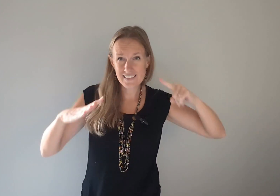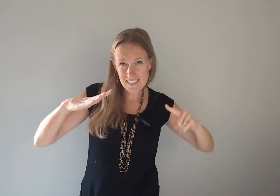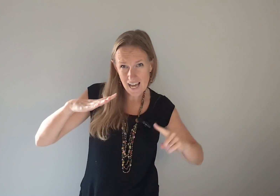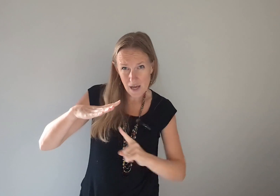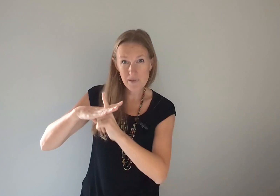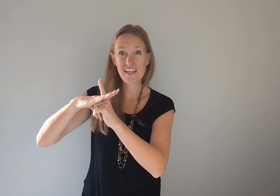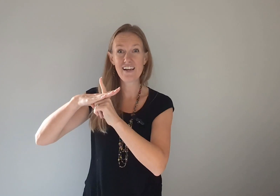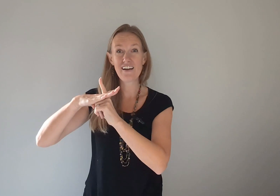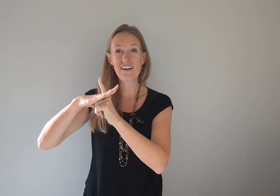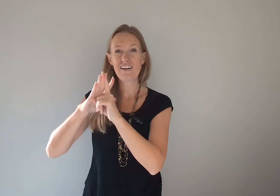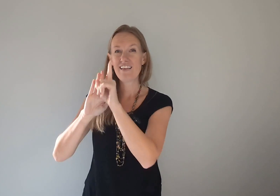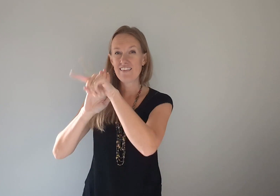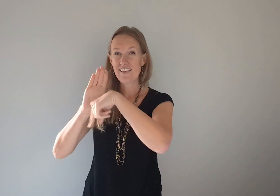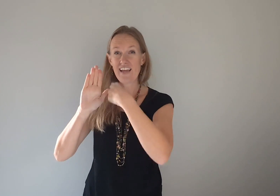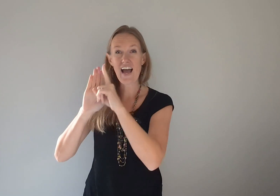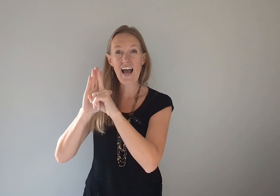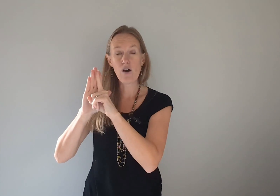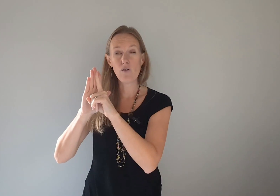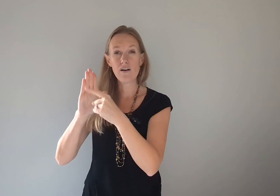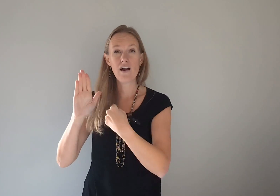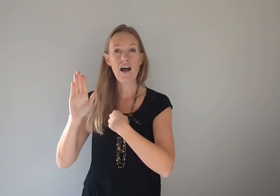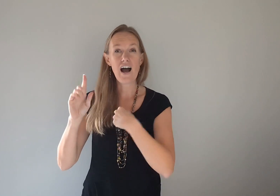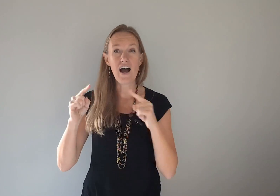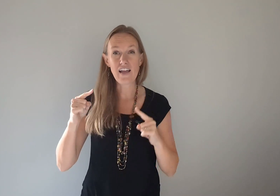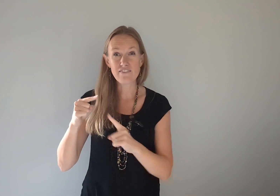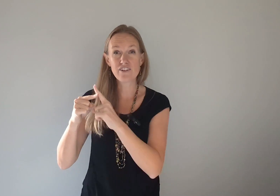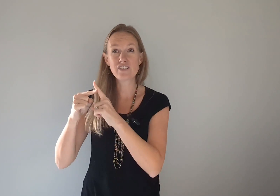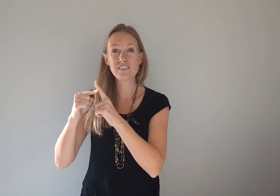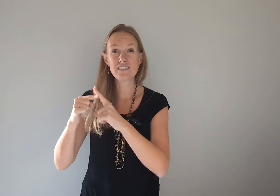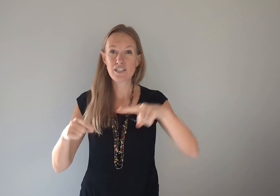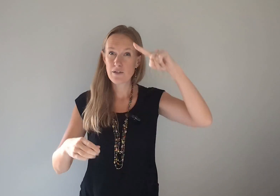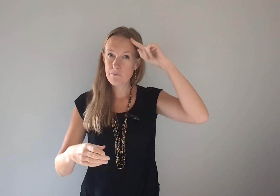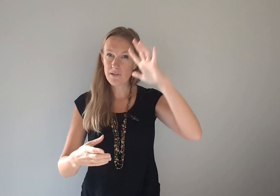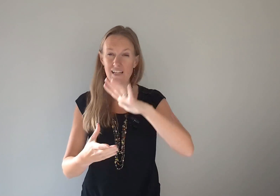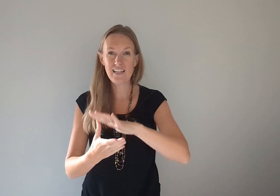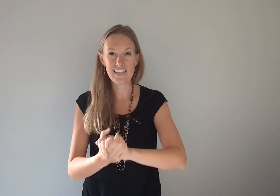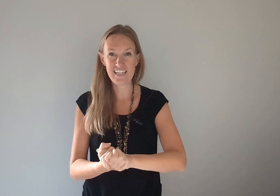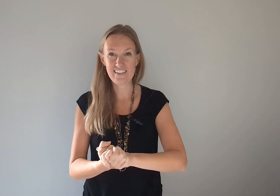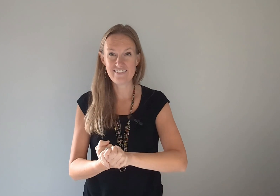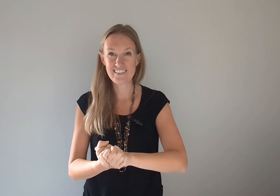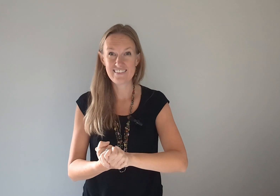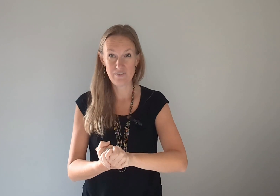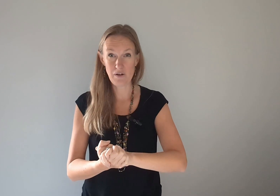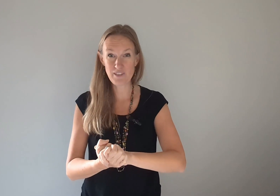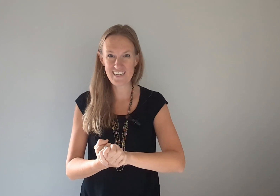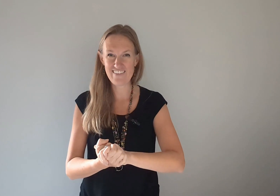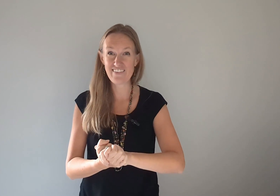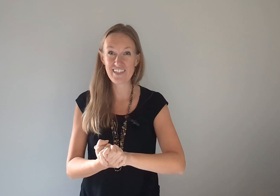grace appear the hour I first believed. One more time, and then we're going